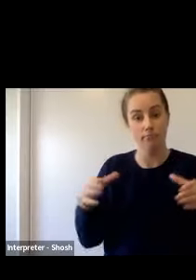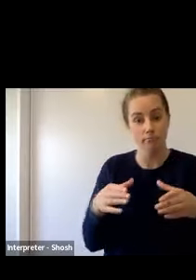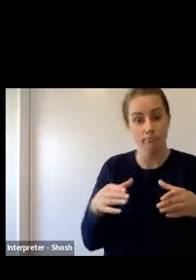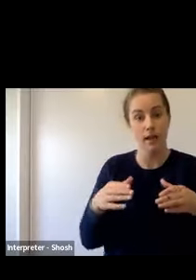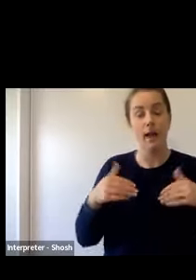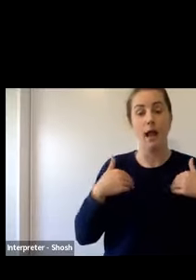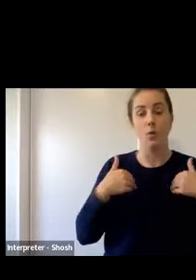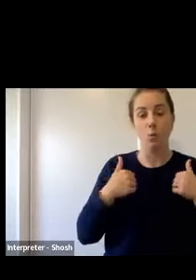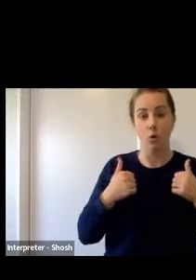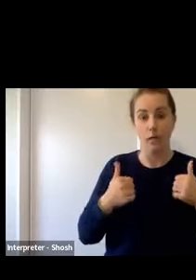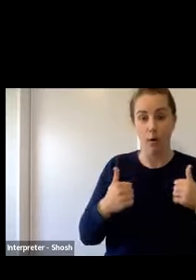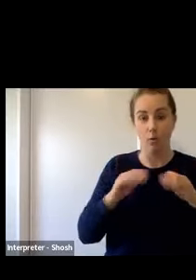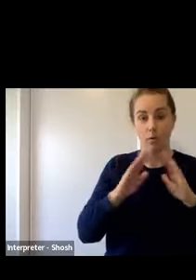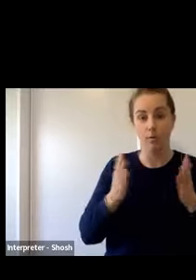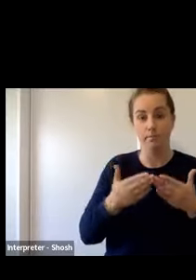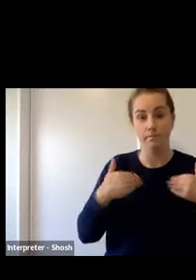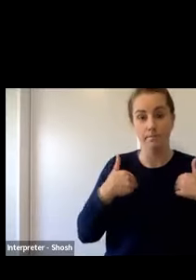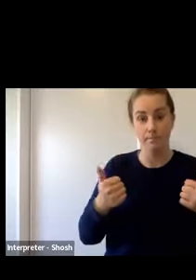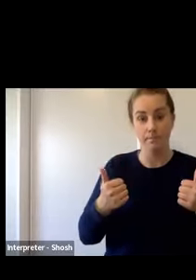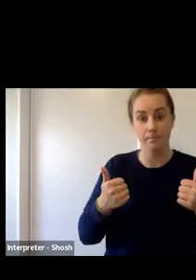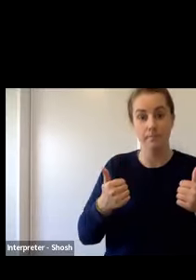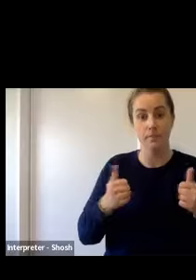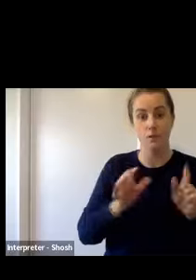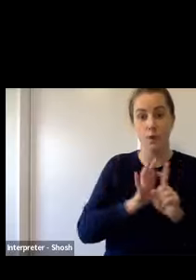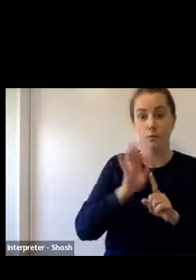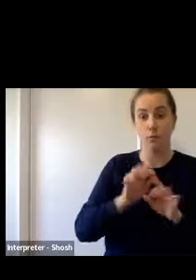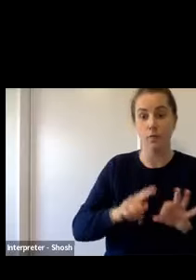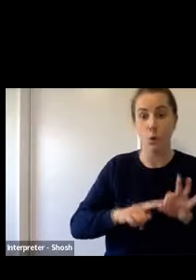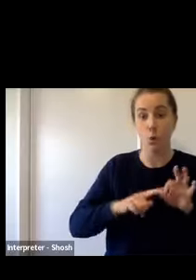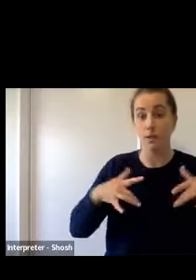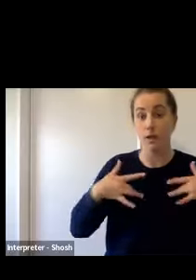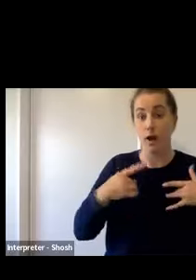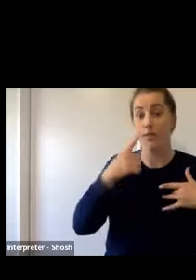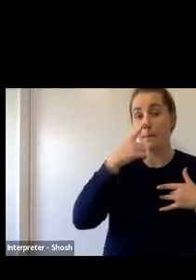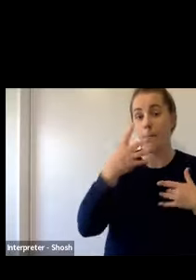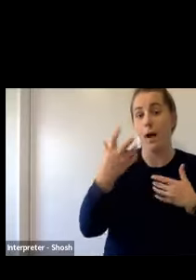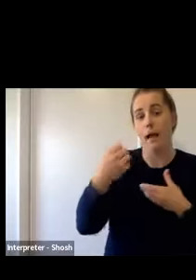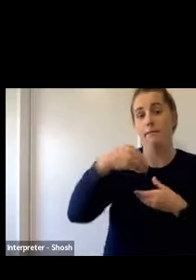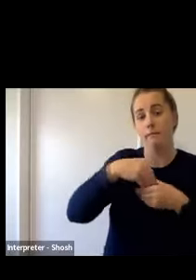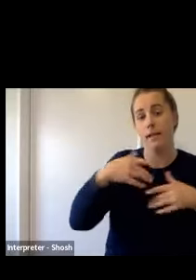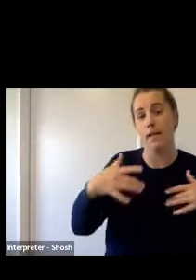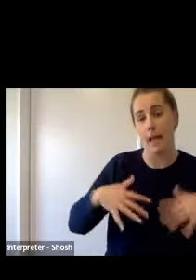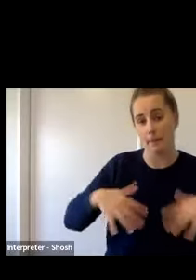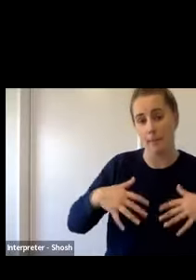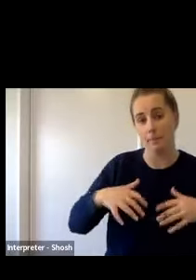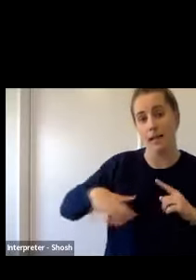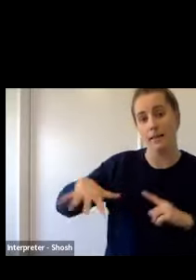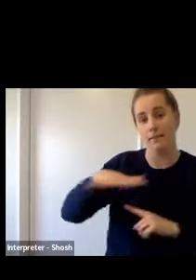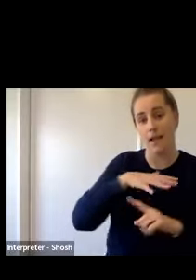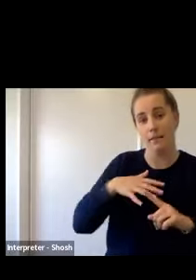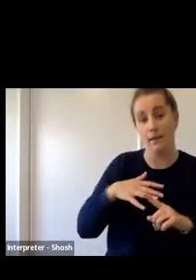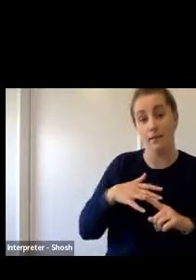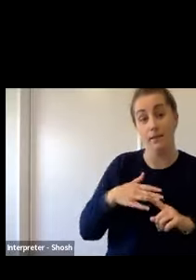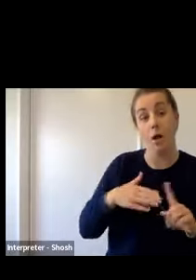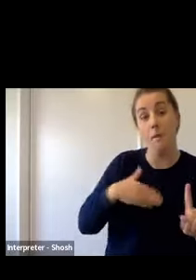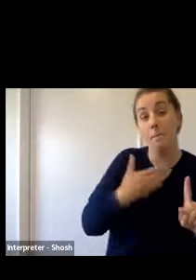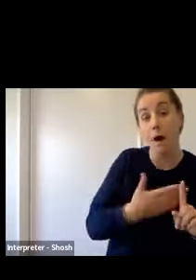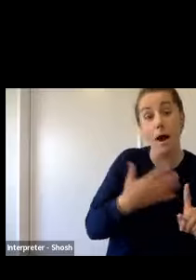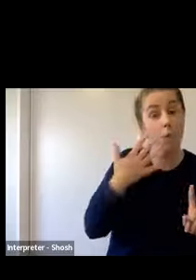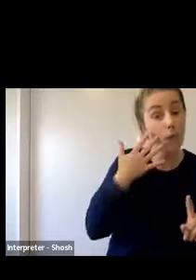Health Organization to improve the quality of life for those living with epilepsy and their families by